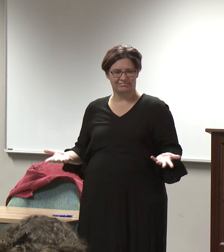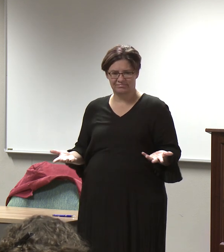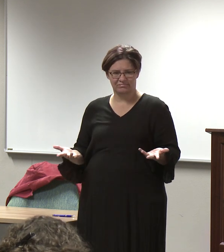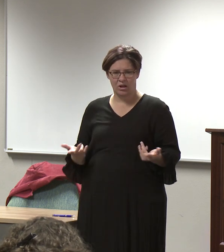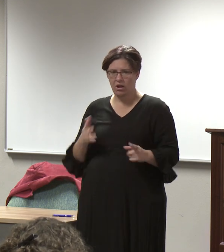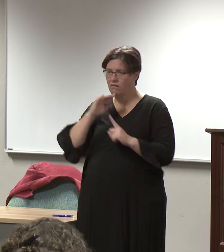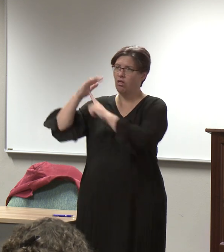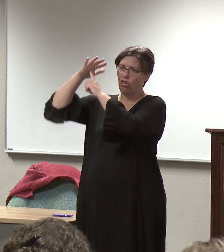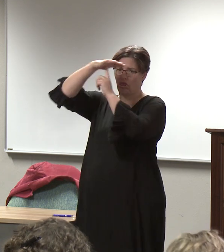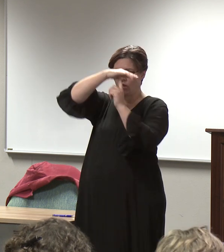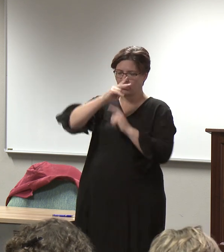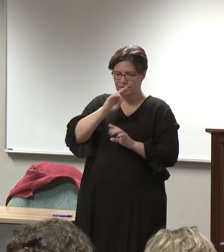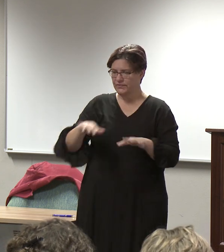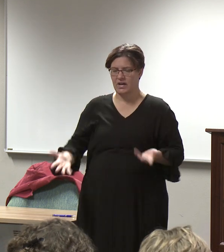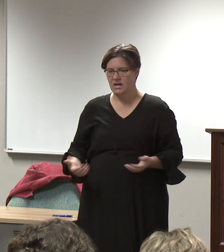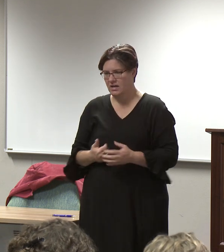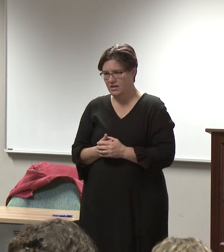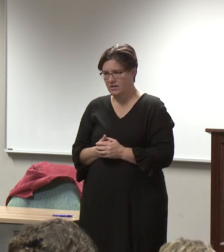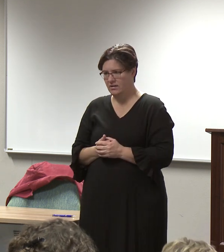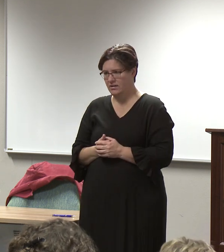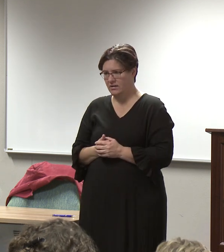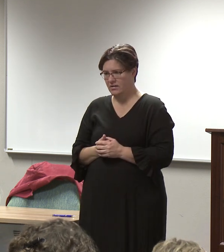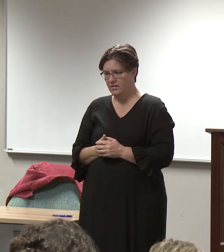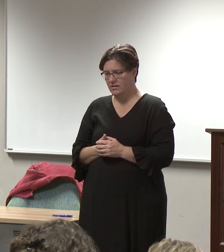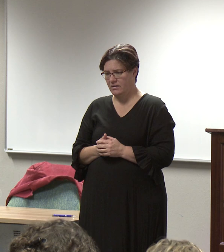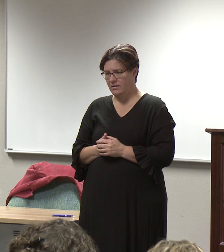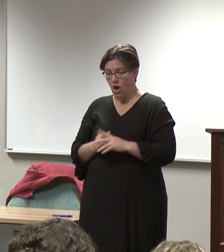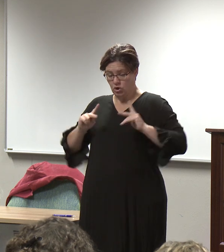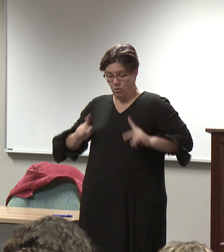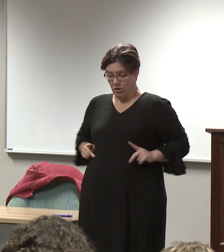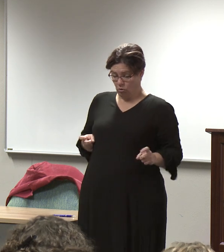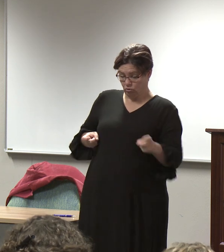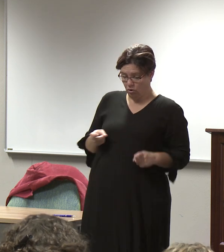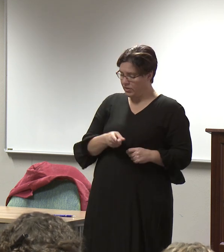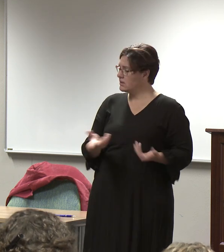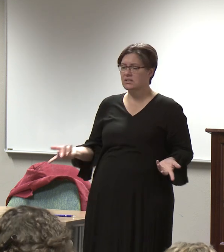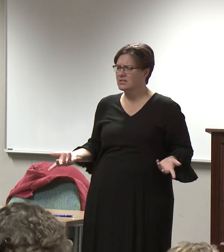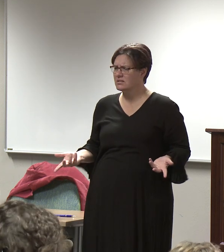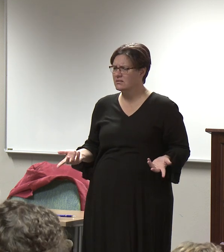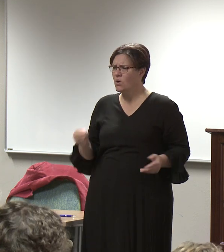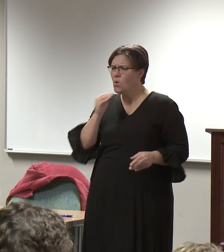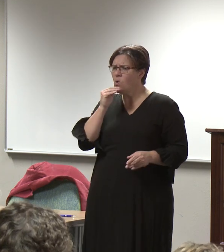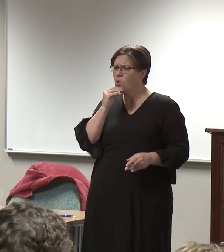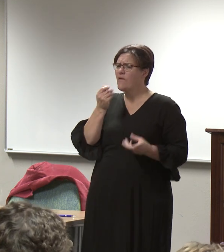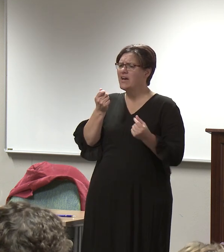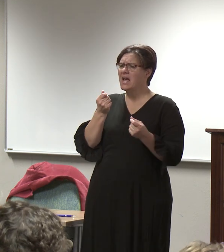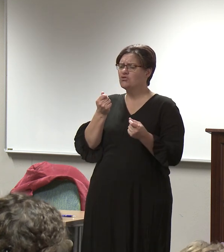don't see it. No human being is conducting it. Who runs financial